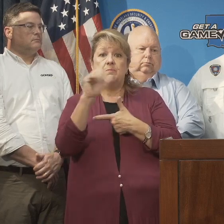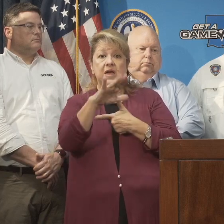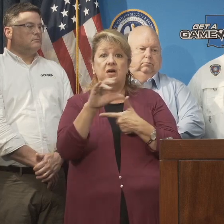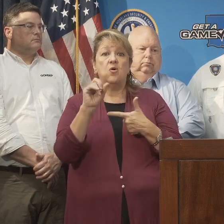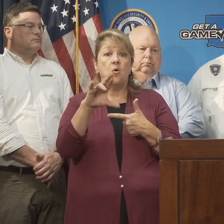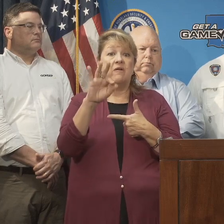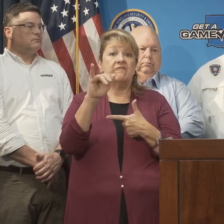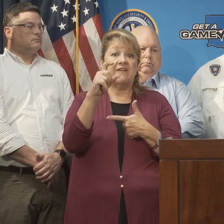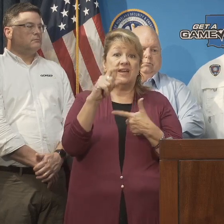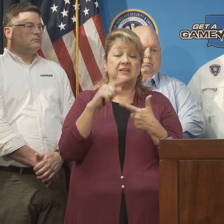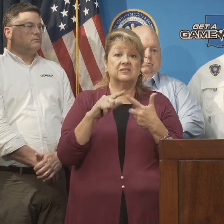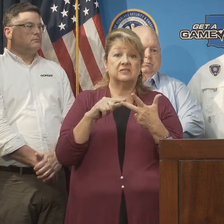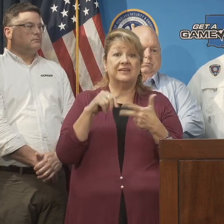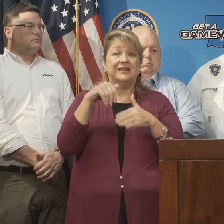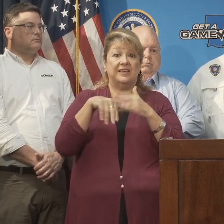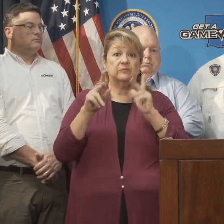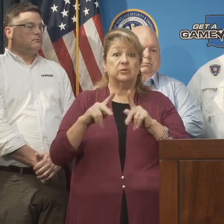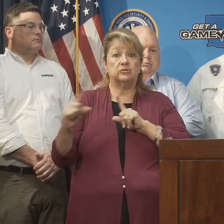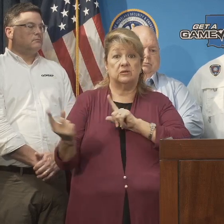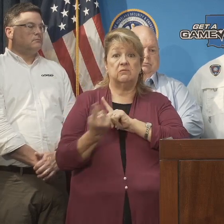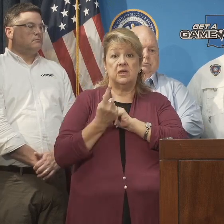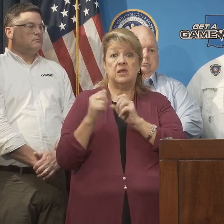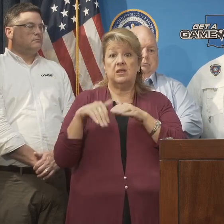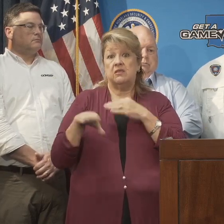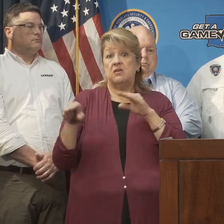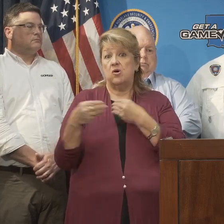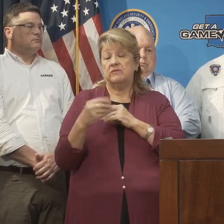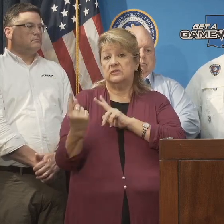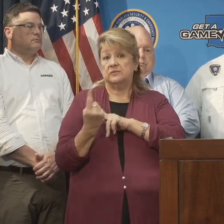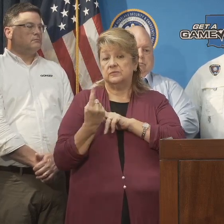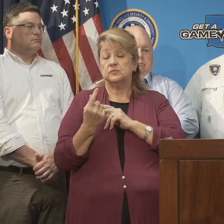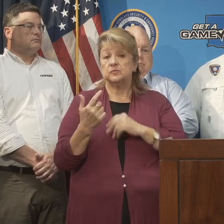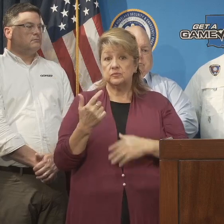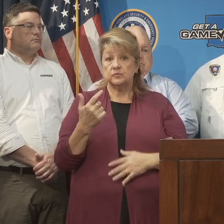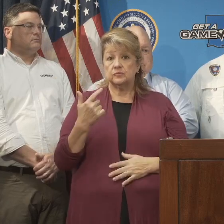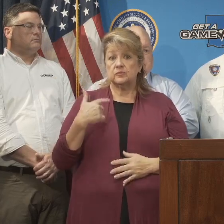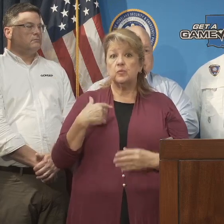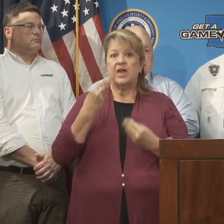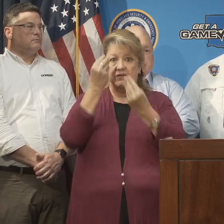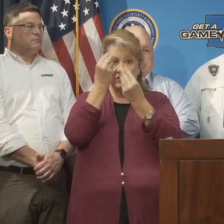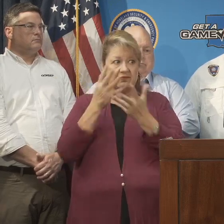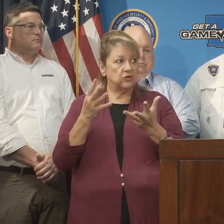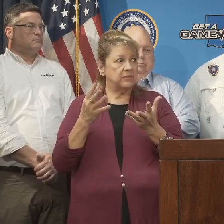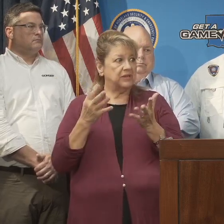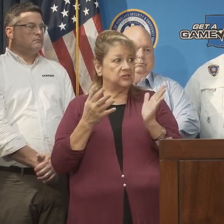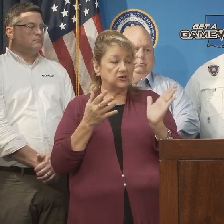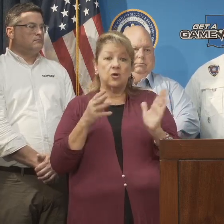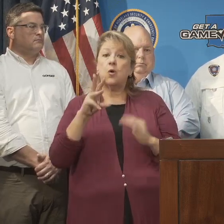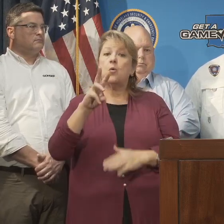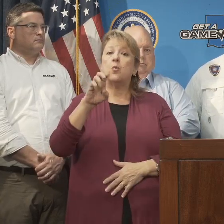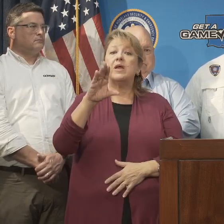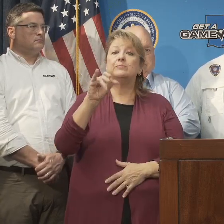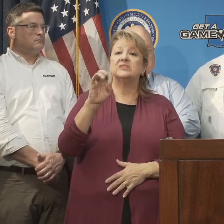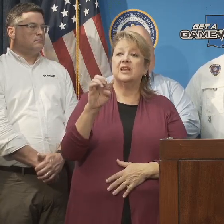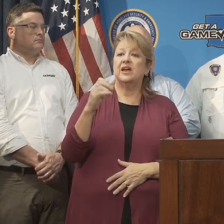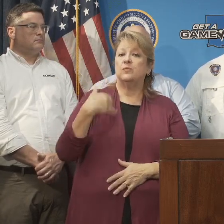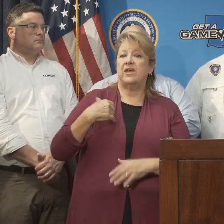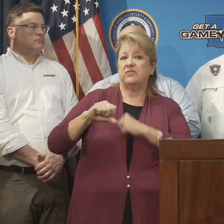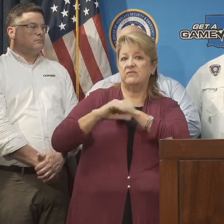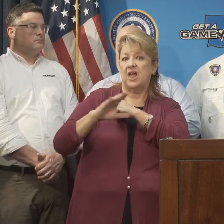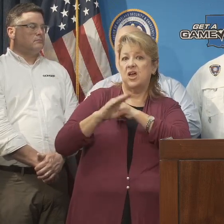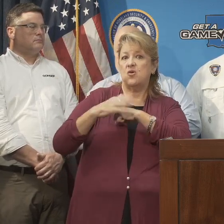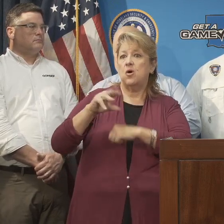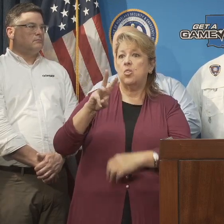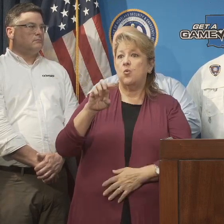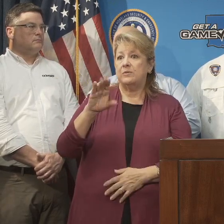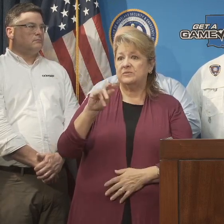fax, and one is in person at our offices. So we have put information on our website. There's a flyer that can be